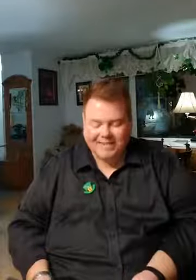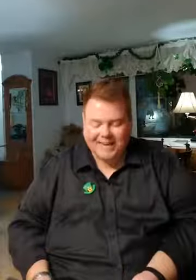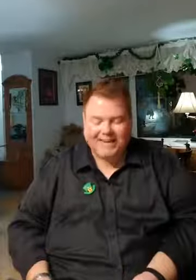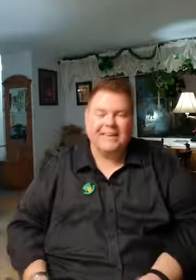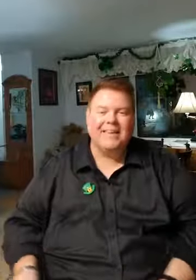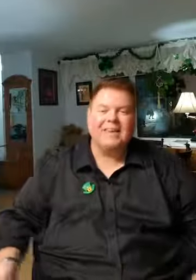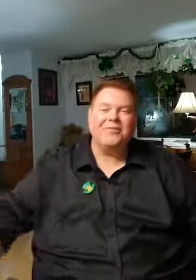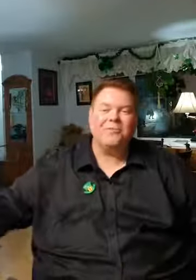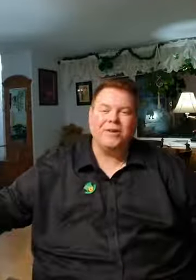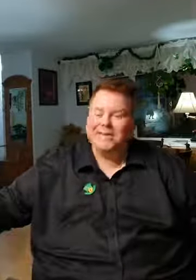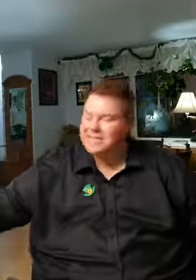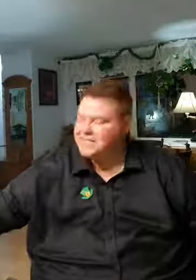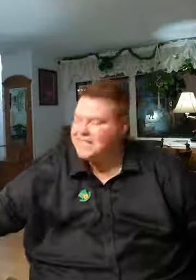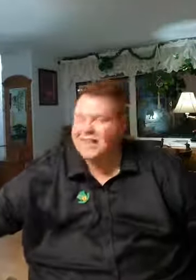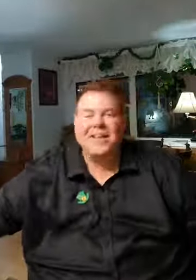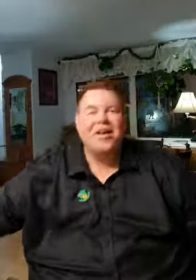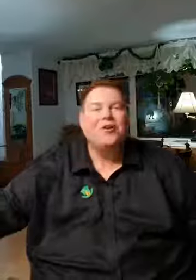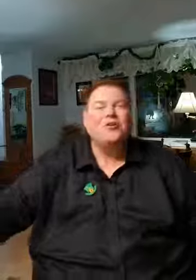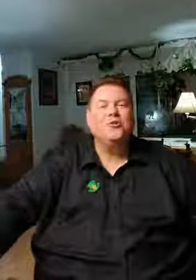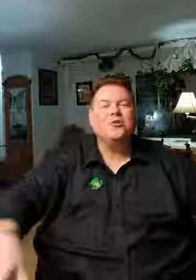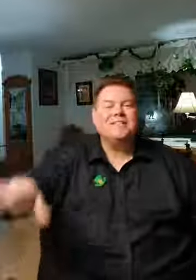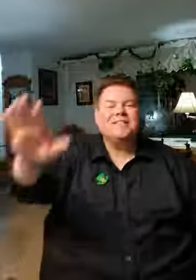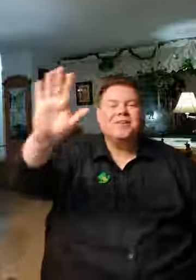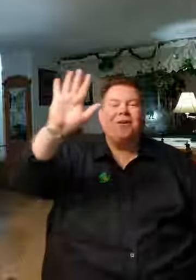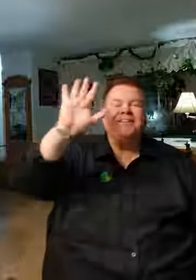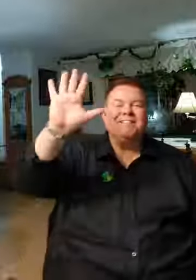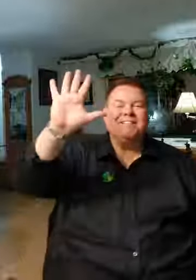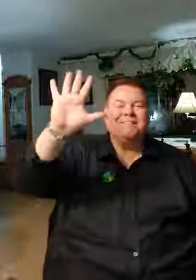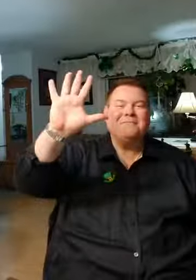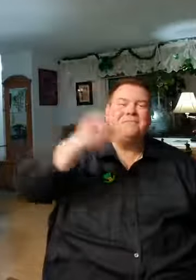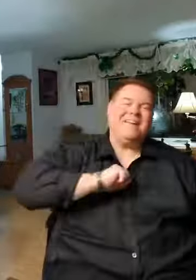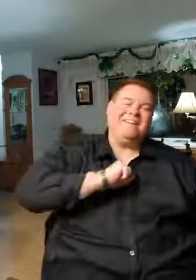and dancing in the breeze. Yours in song, Michael.